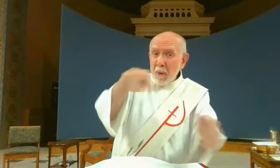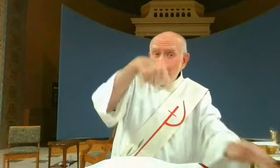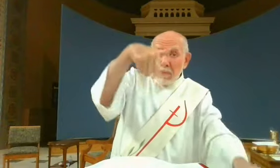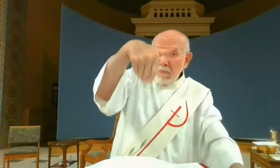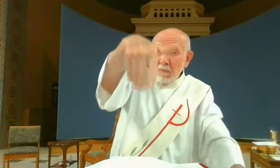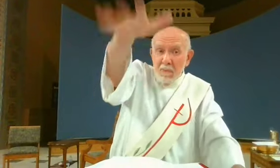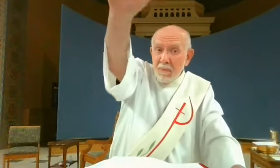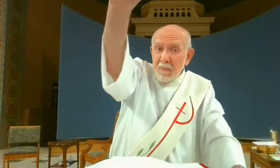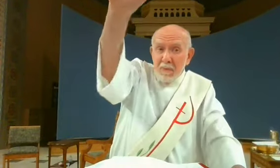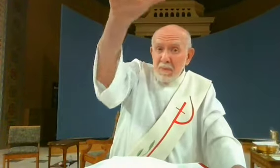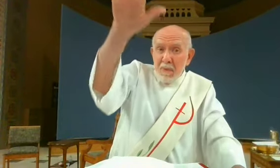he wouldn't be joining them.